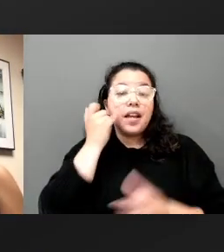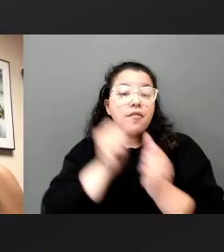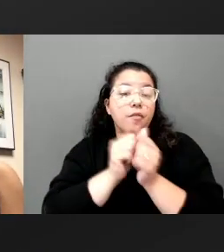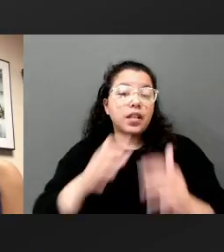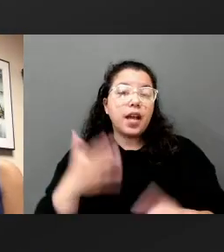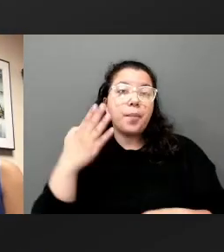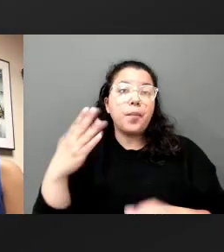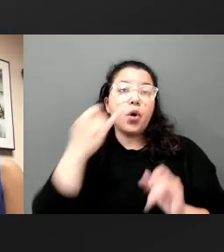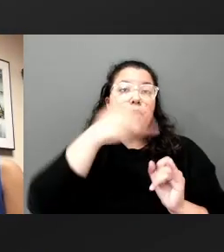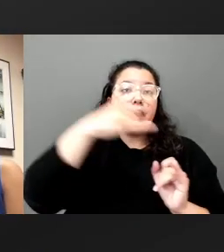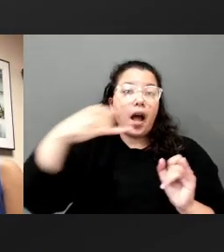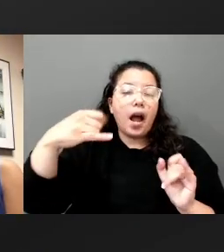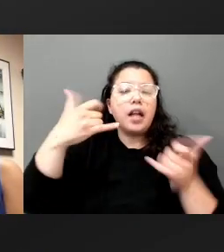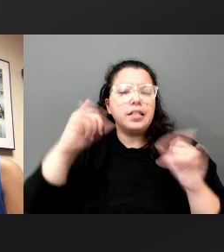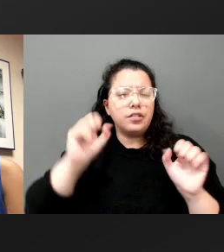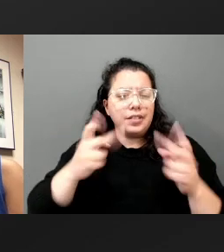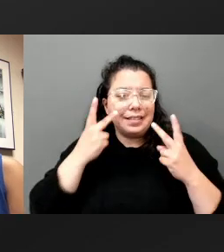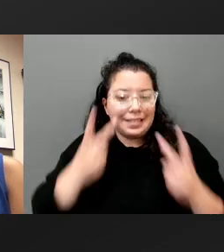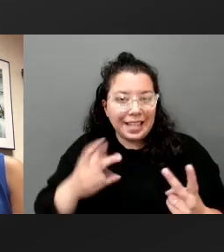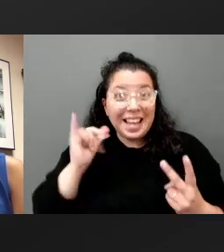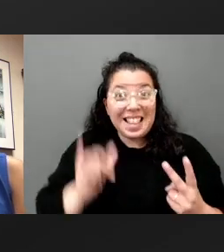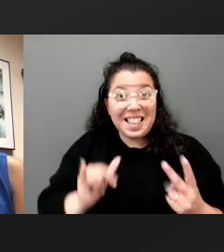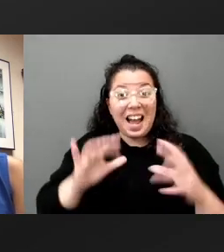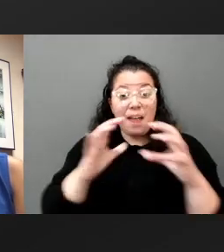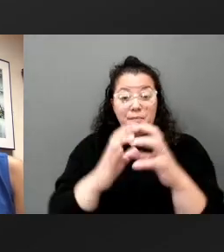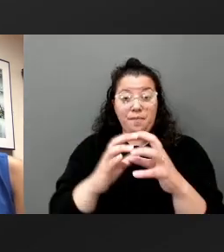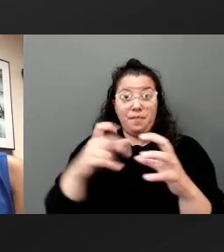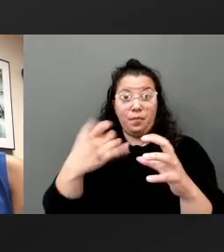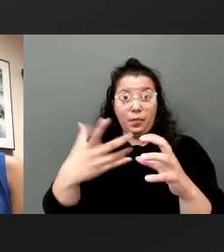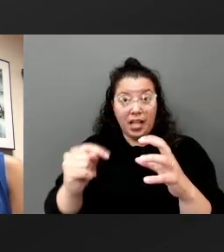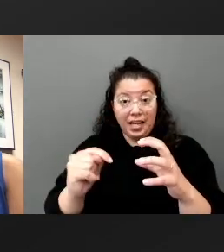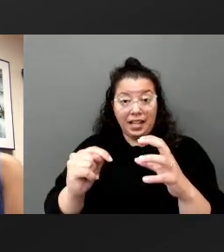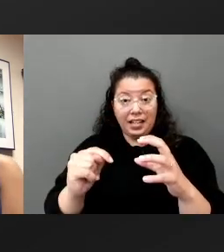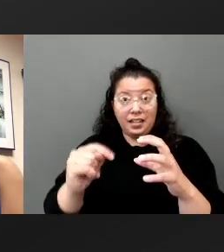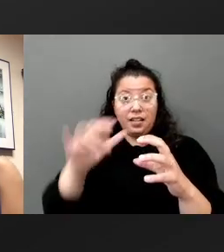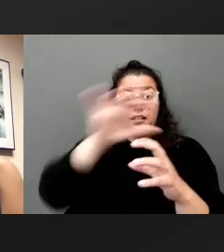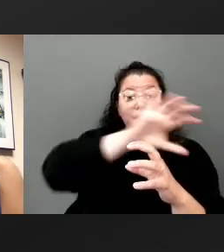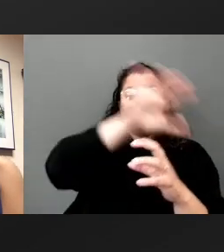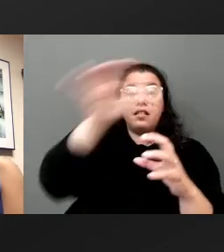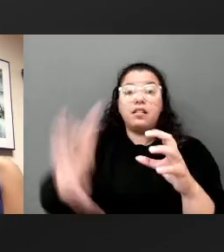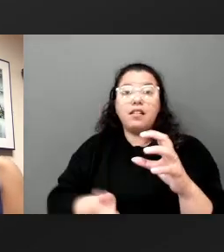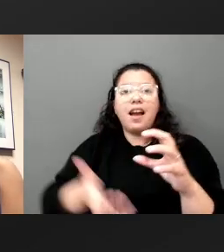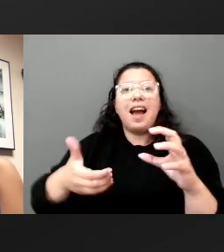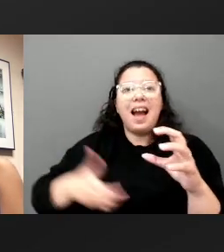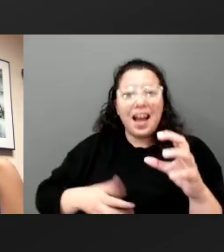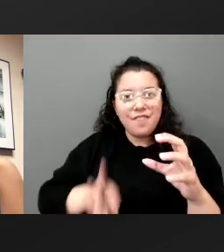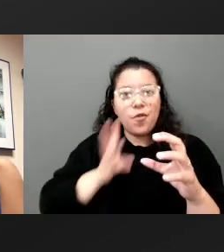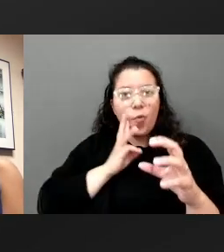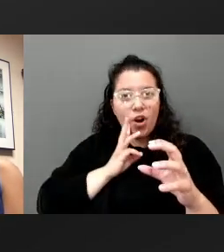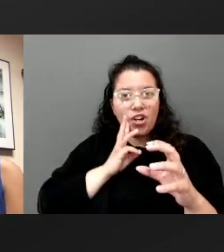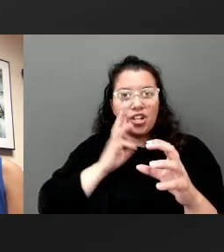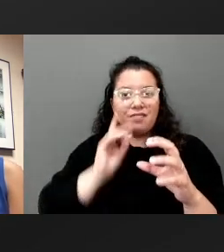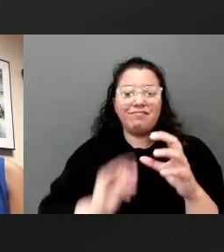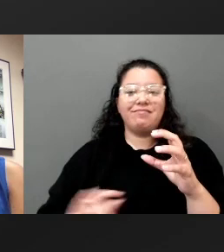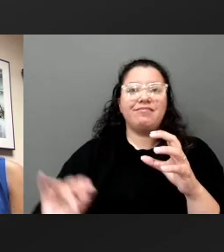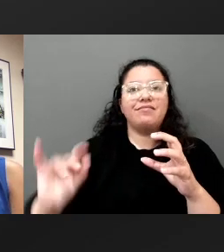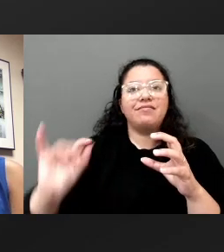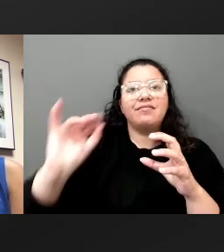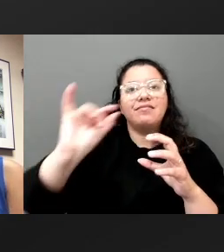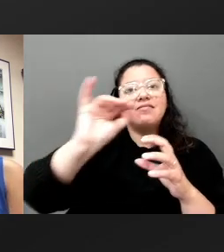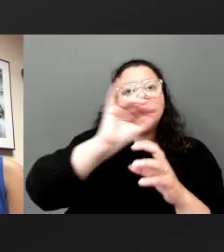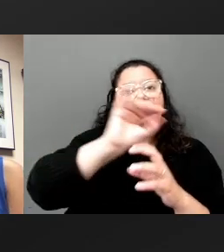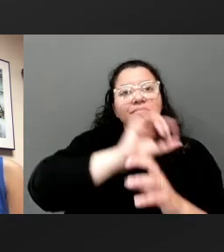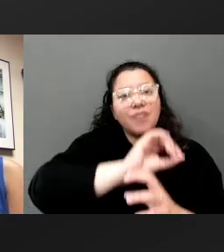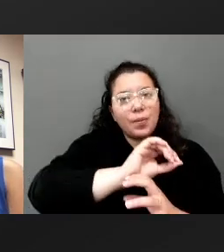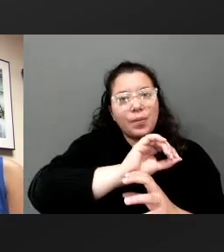there's water in this atmosphere, which is really exciting. And even so, there was a best fit model to indicate that this is